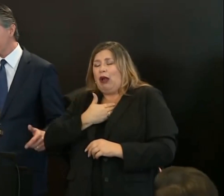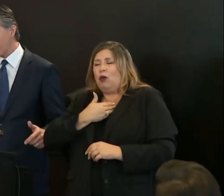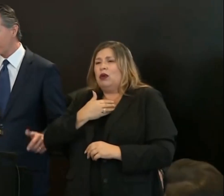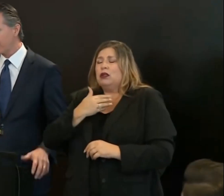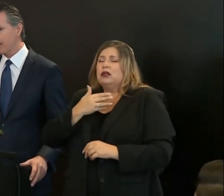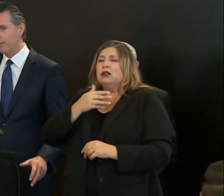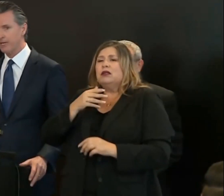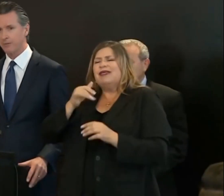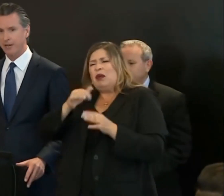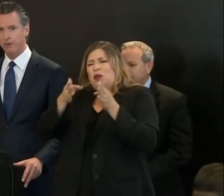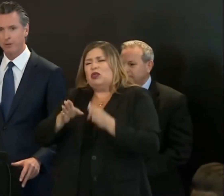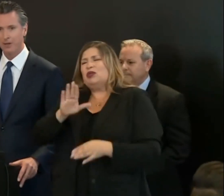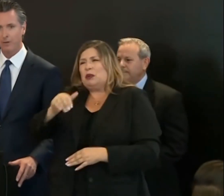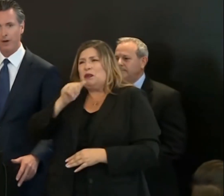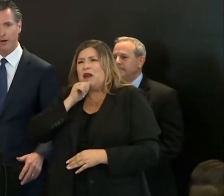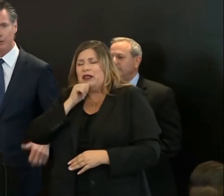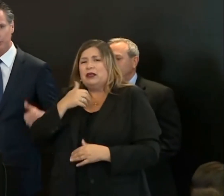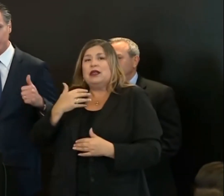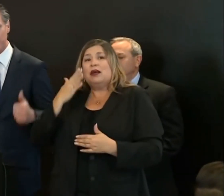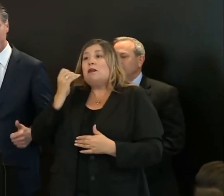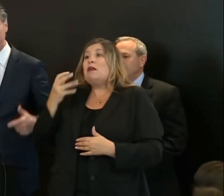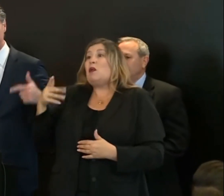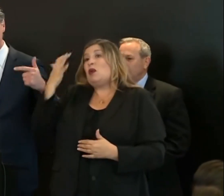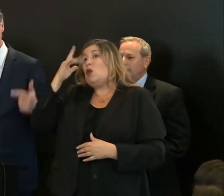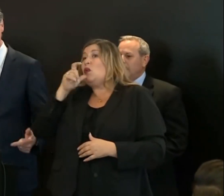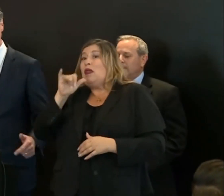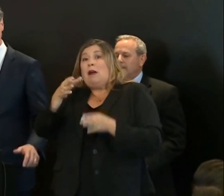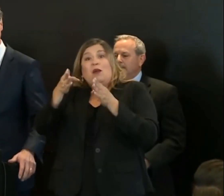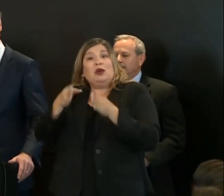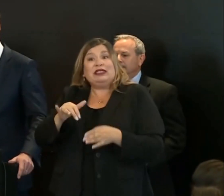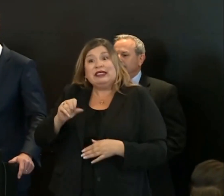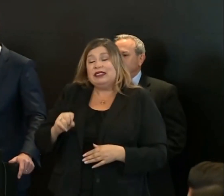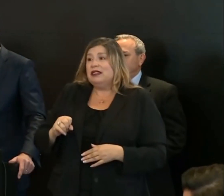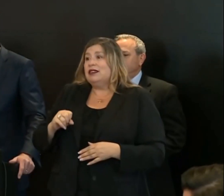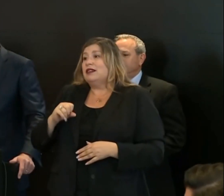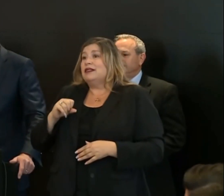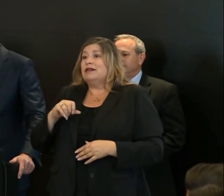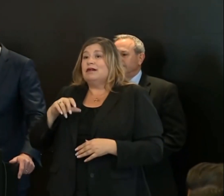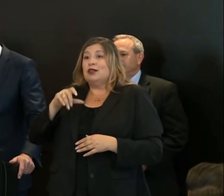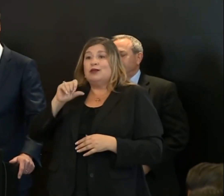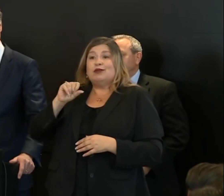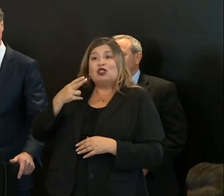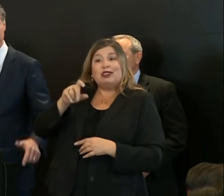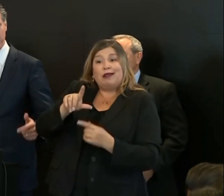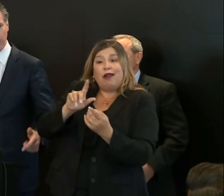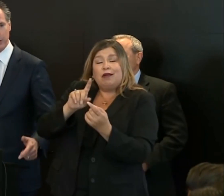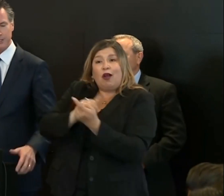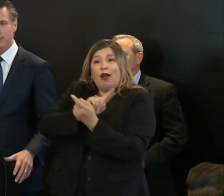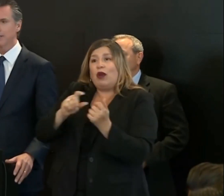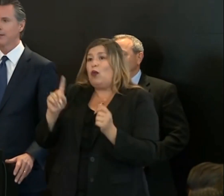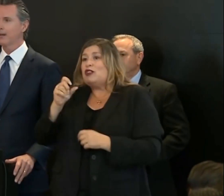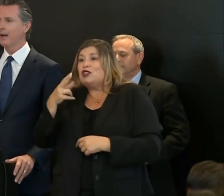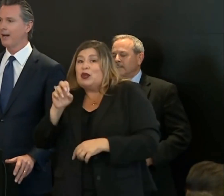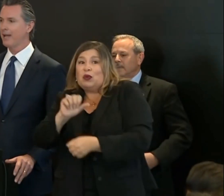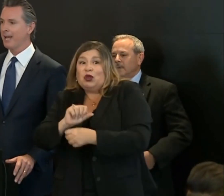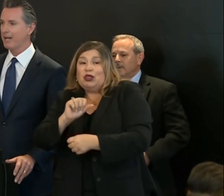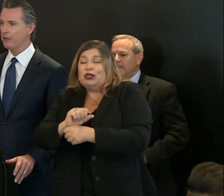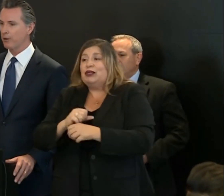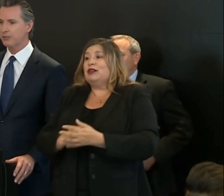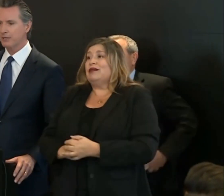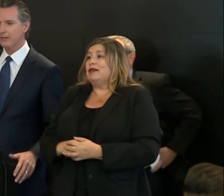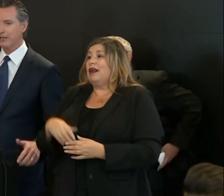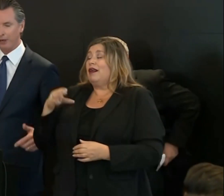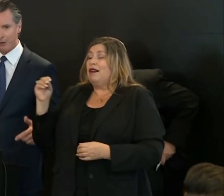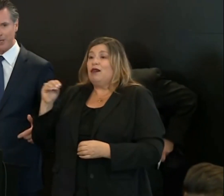to patient privacy. I imagine many of you want to know who she is, how many people she is in contact with, where she works,